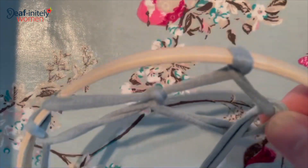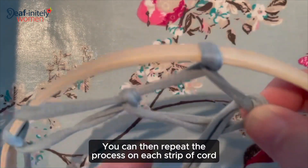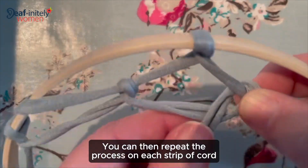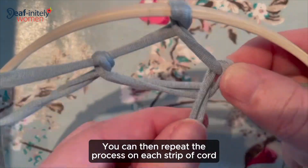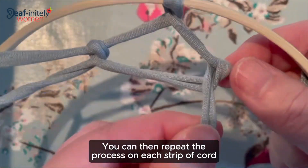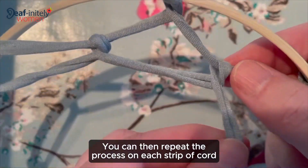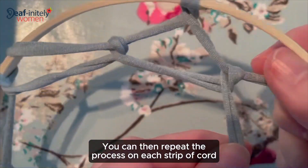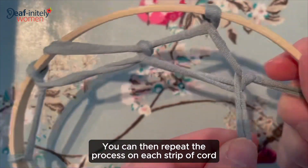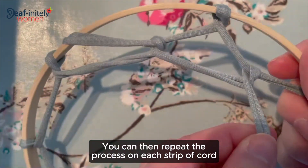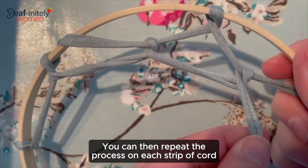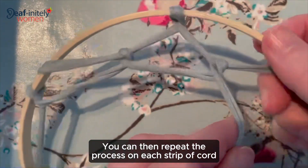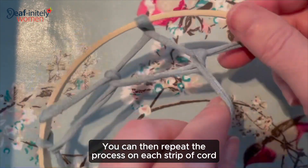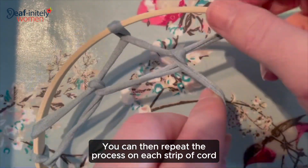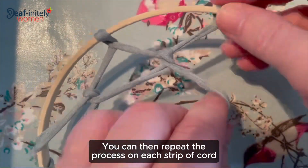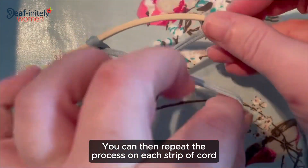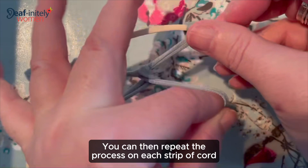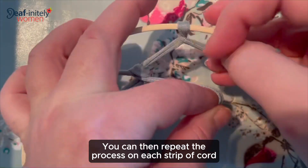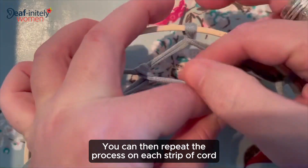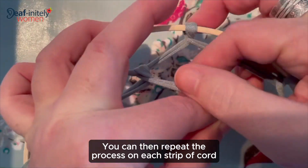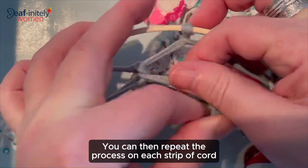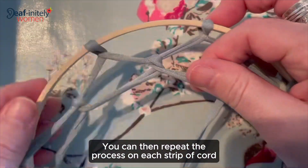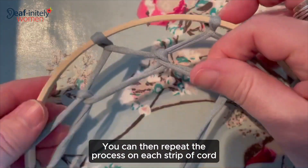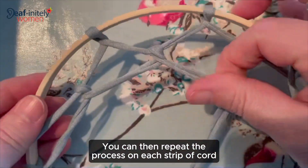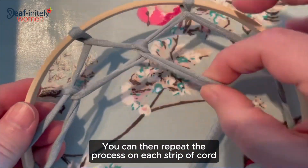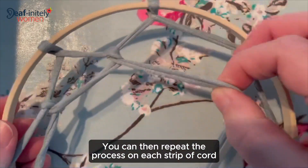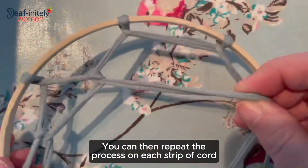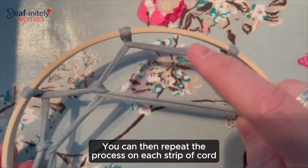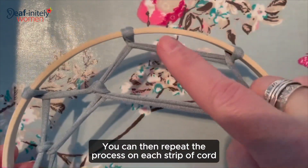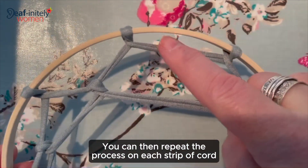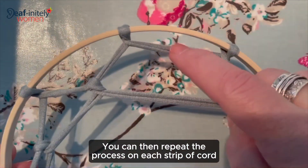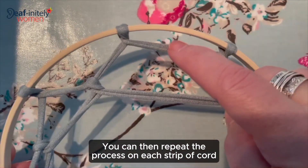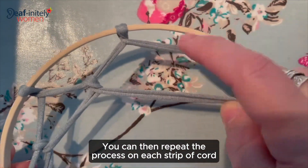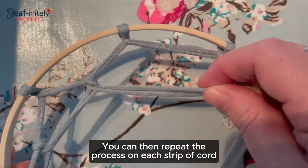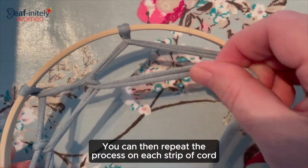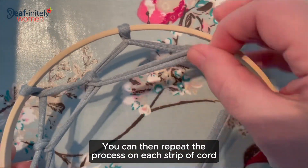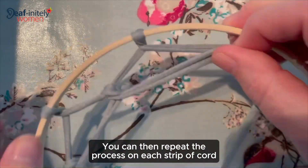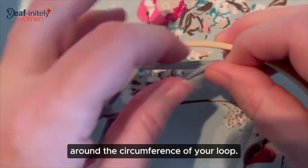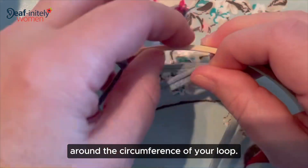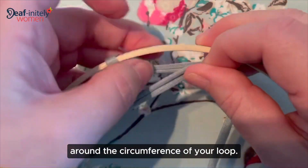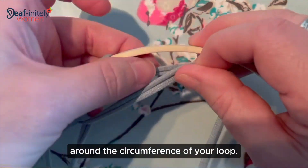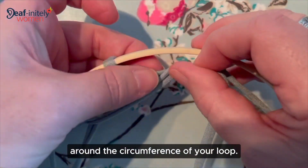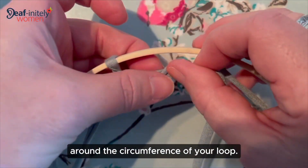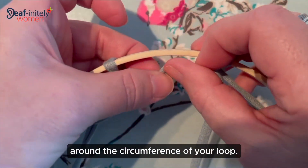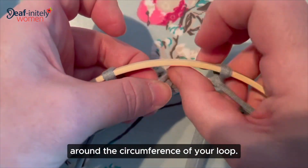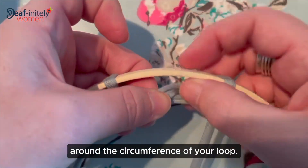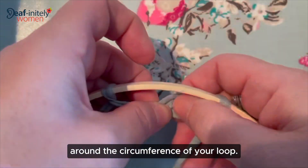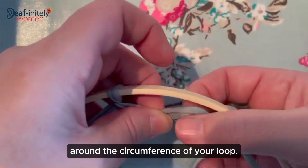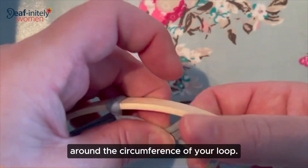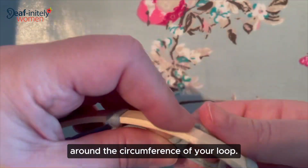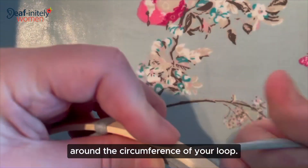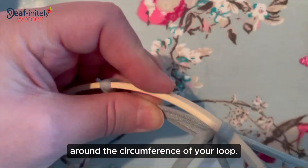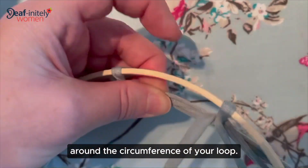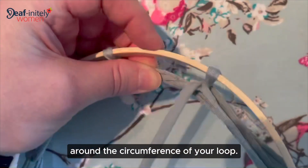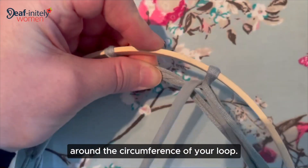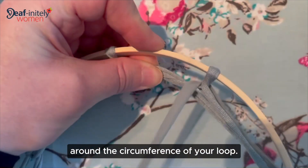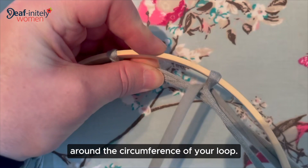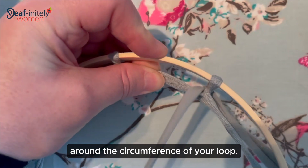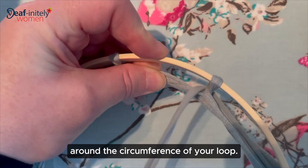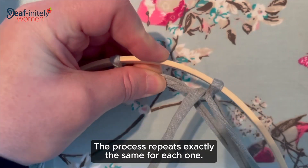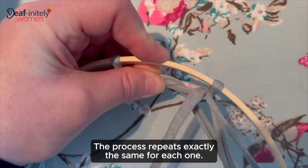You can then repeat the process on each strip of cord around the circumference of your loop. The